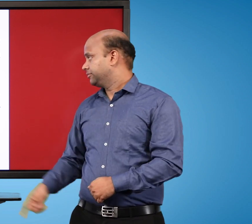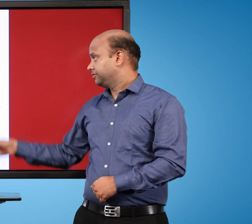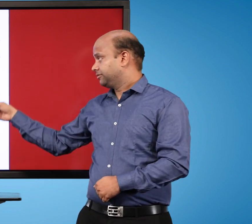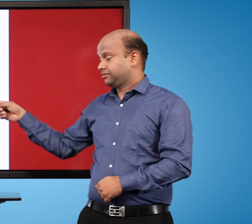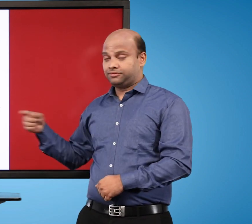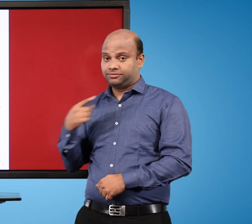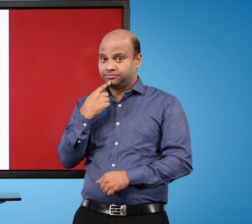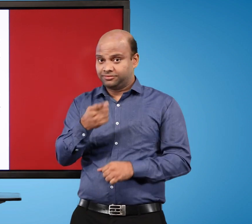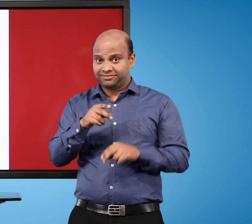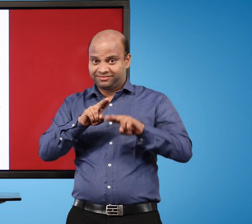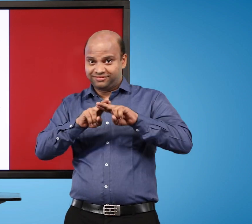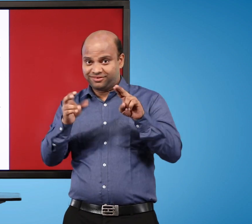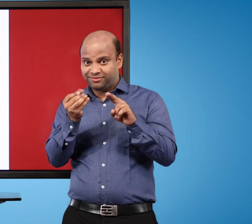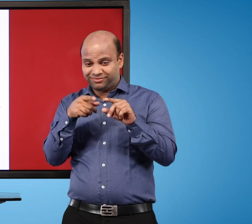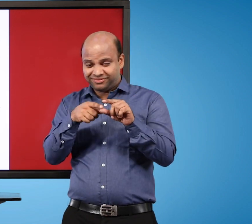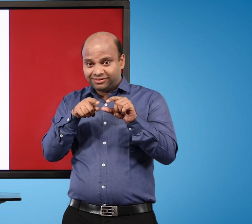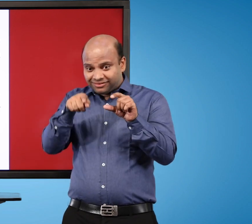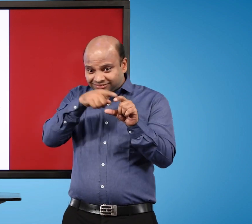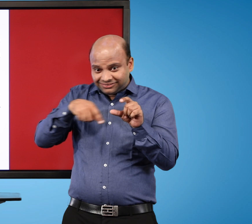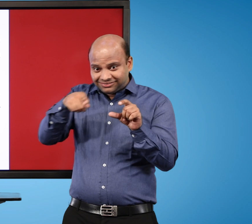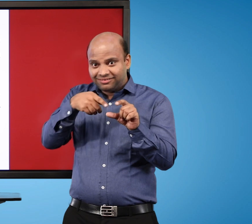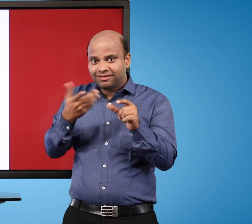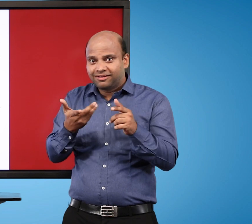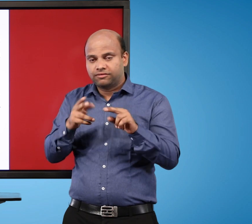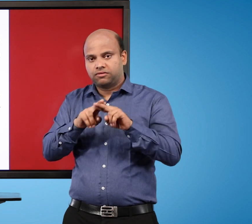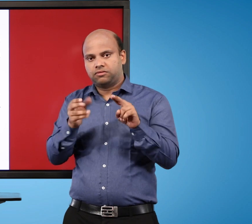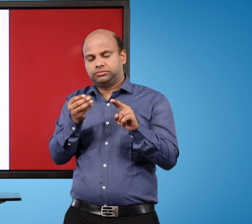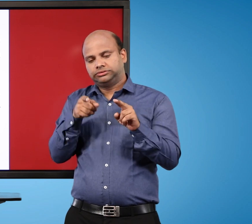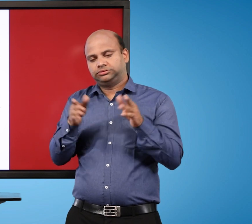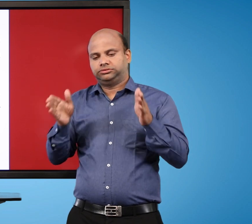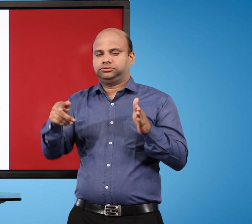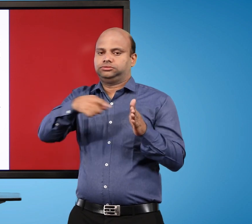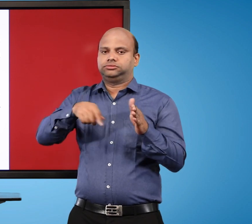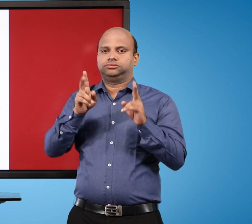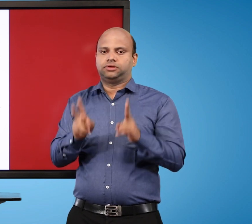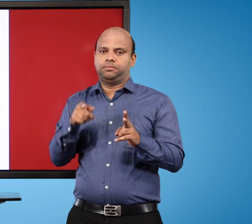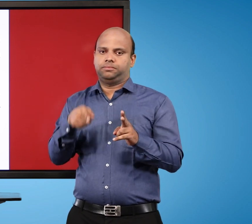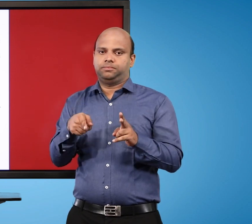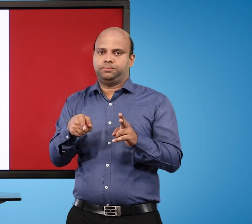We say that the system of whole numbers is closed under multiplication.